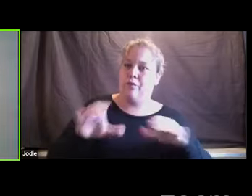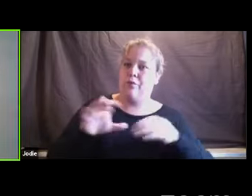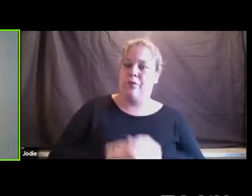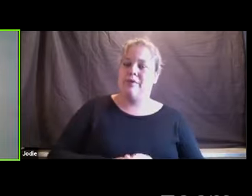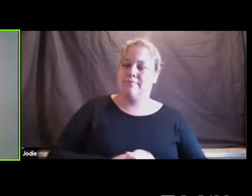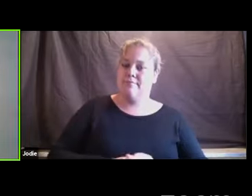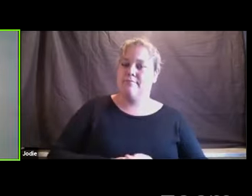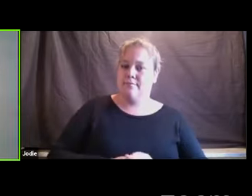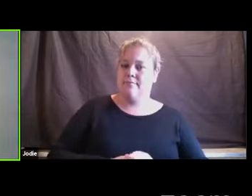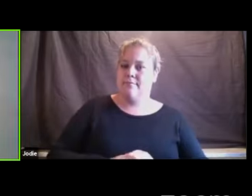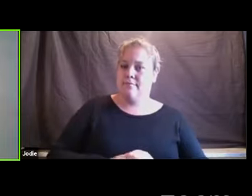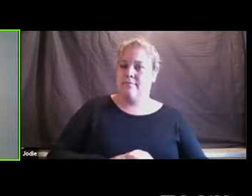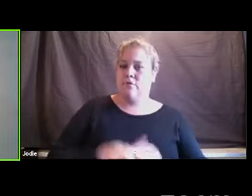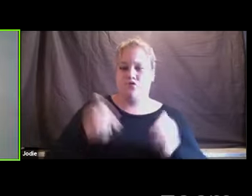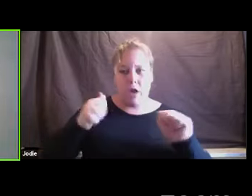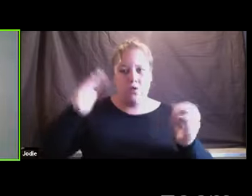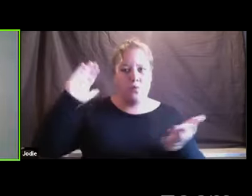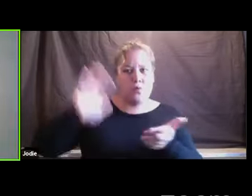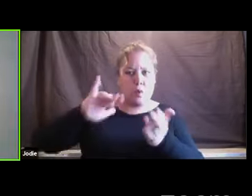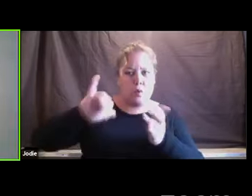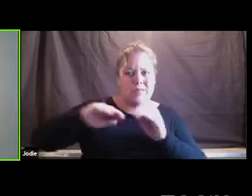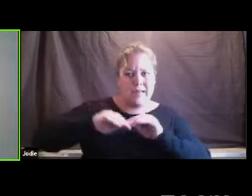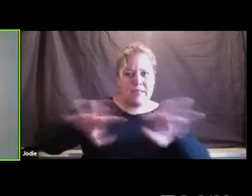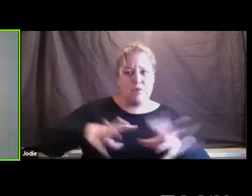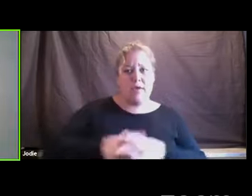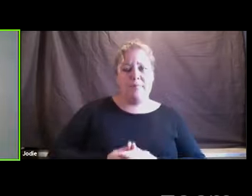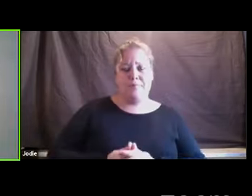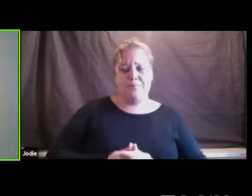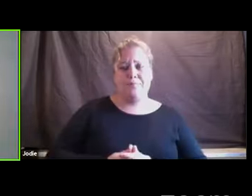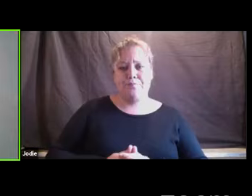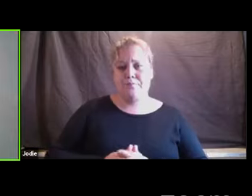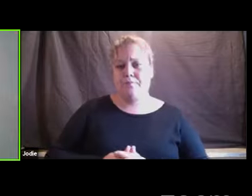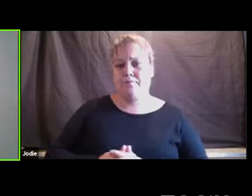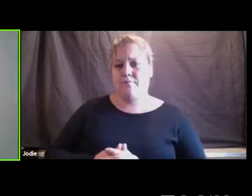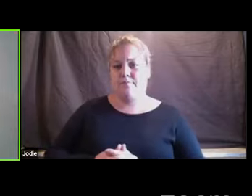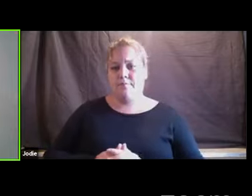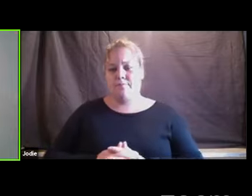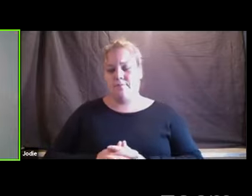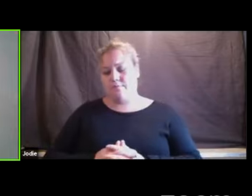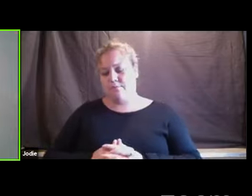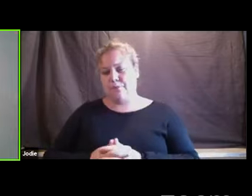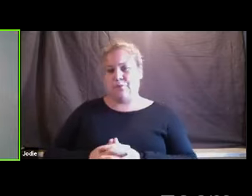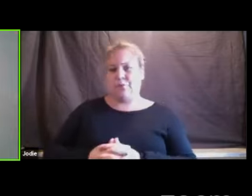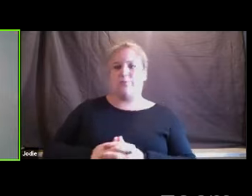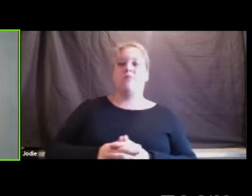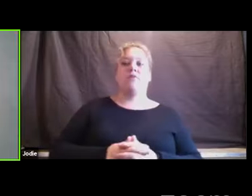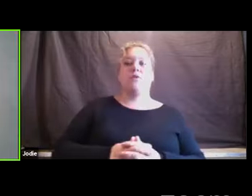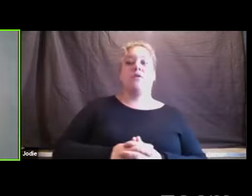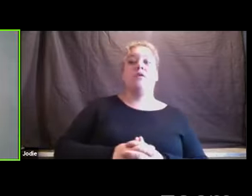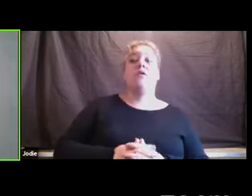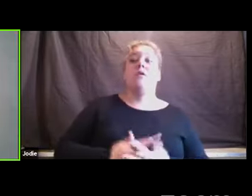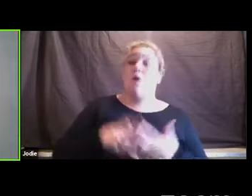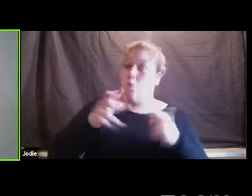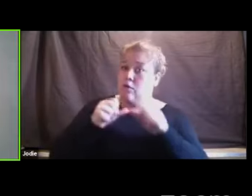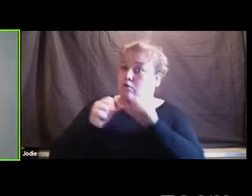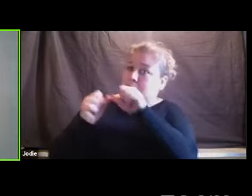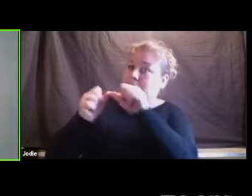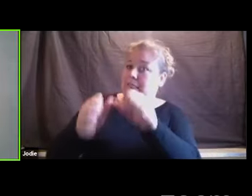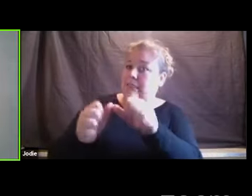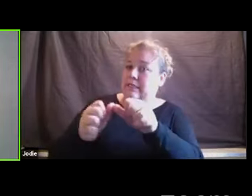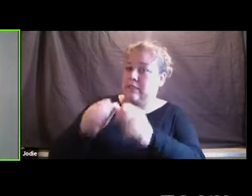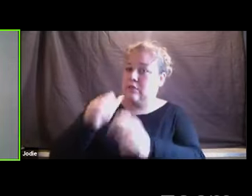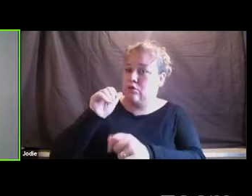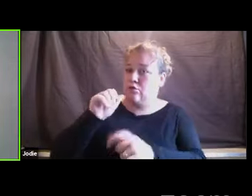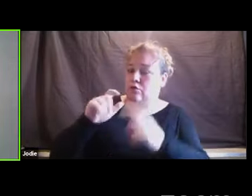to decrease the spread. And I think, if we can continue doing that and ramp up our following